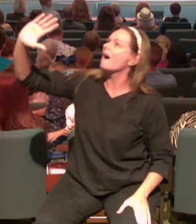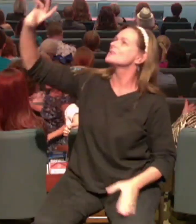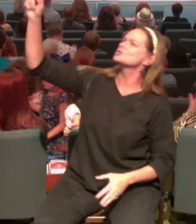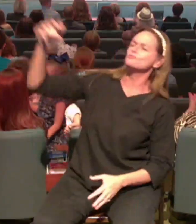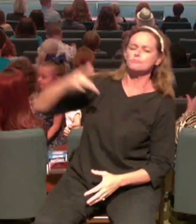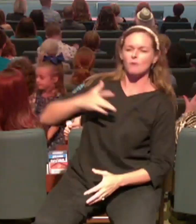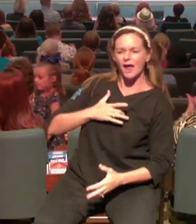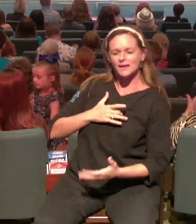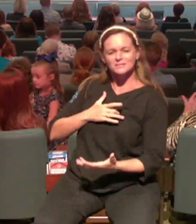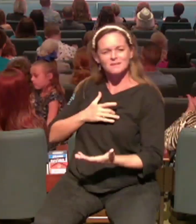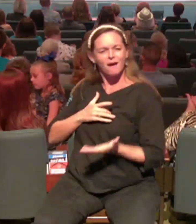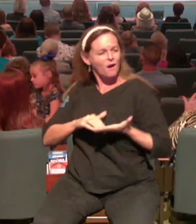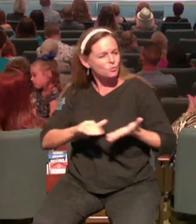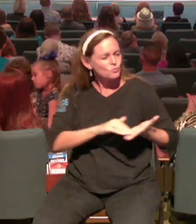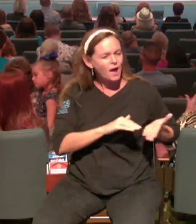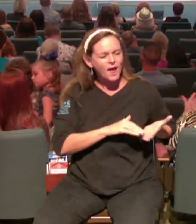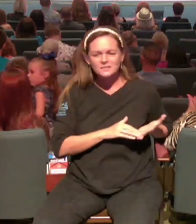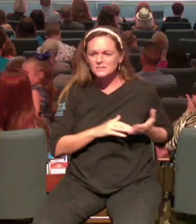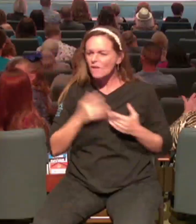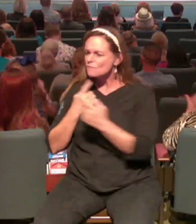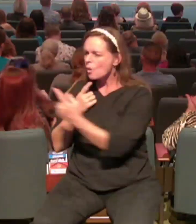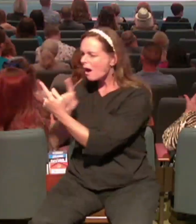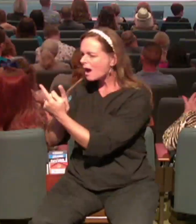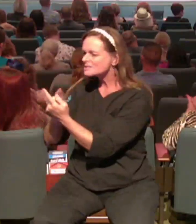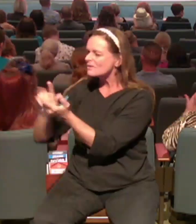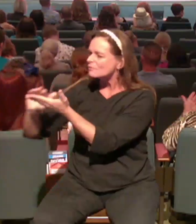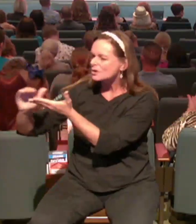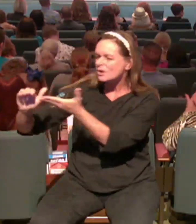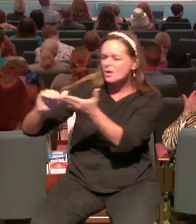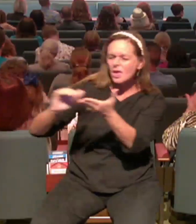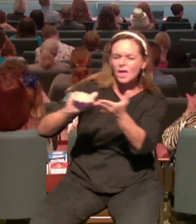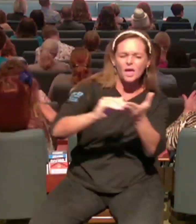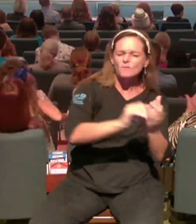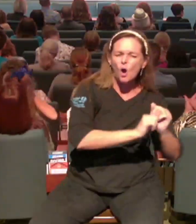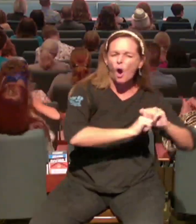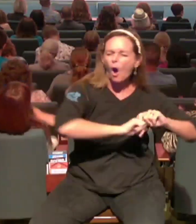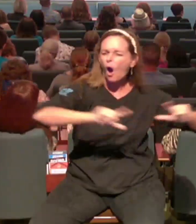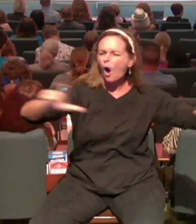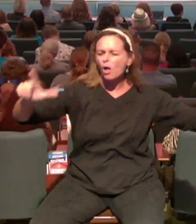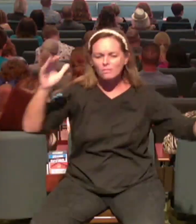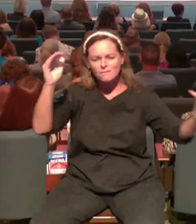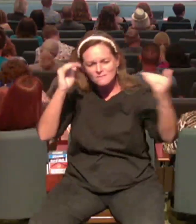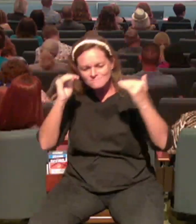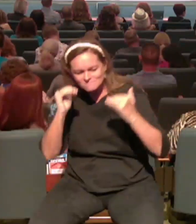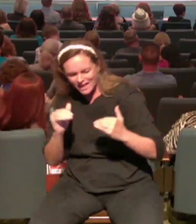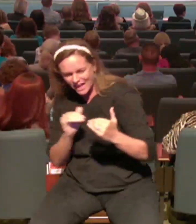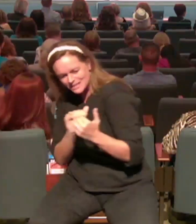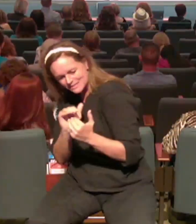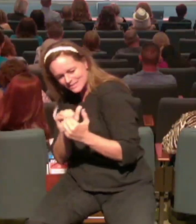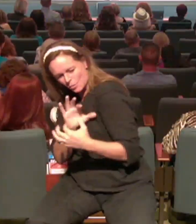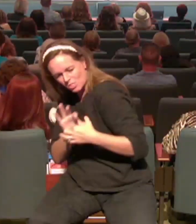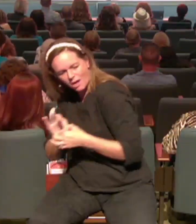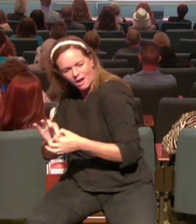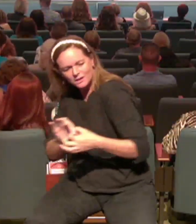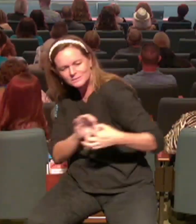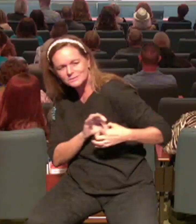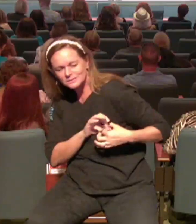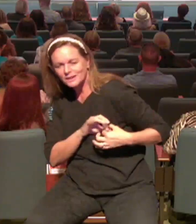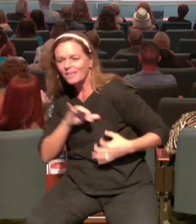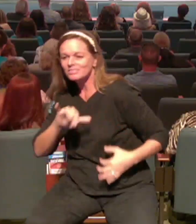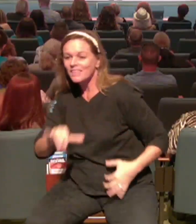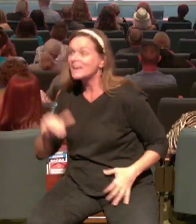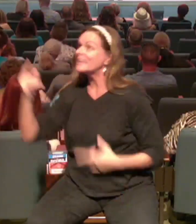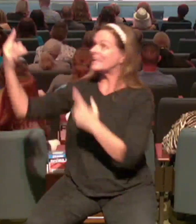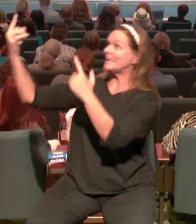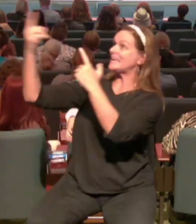to our level when we were caught in our sin. He stooped down from the glory of heaven. He humbled himself. He became